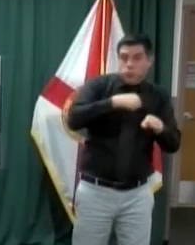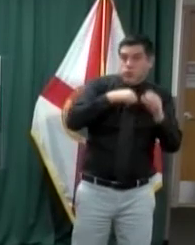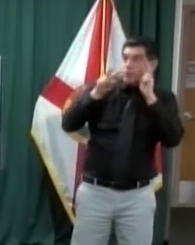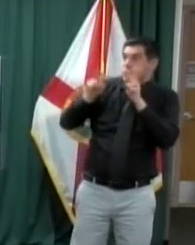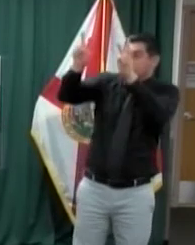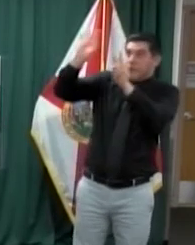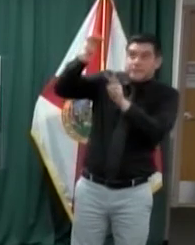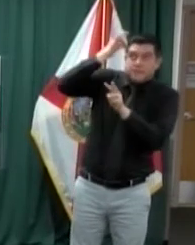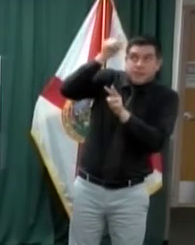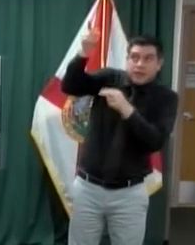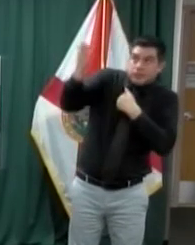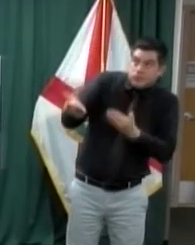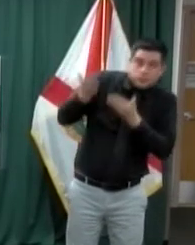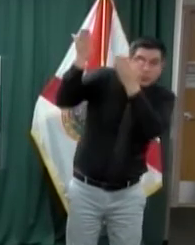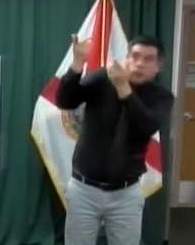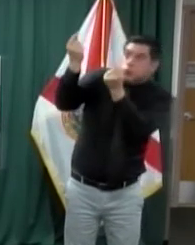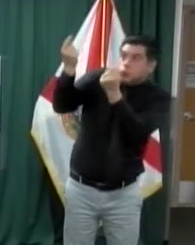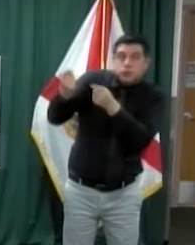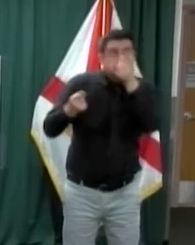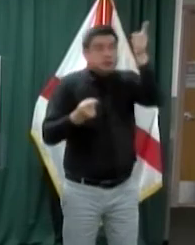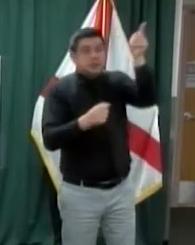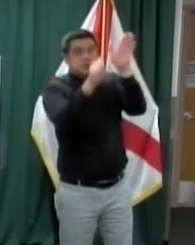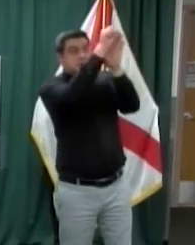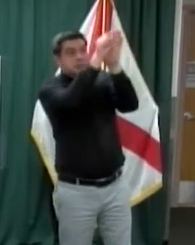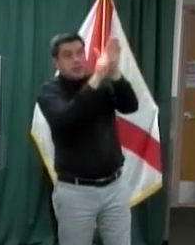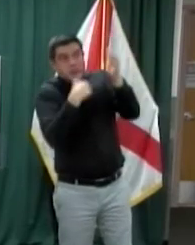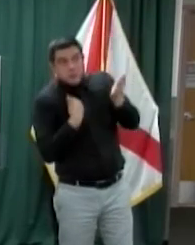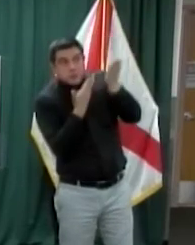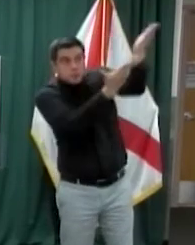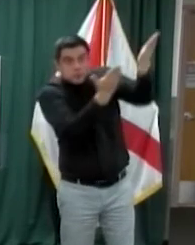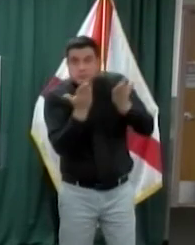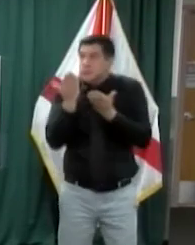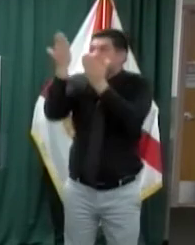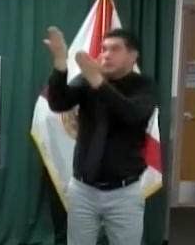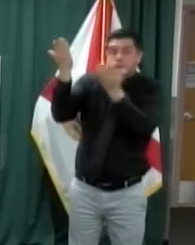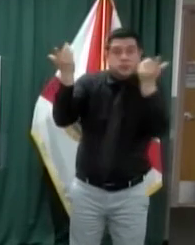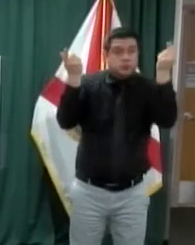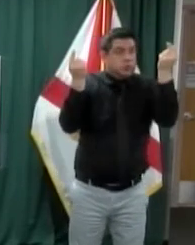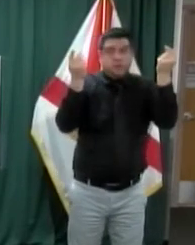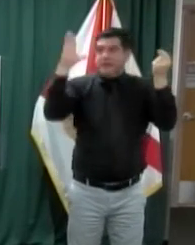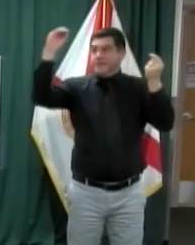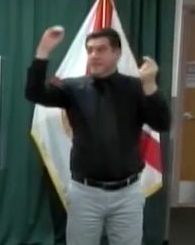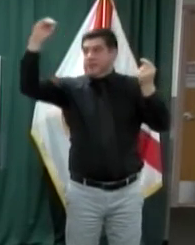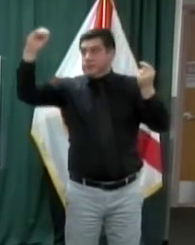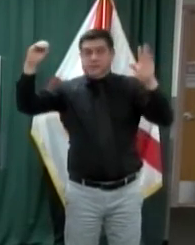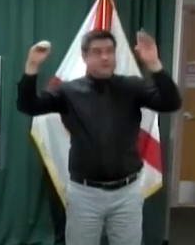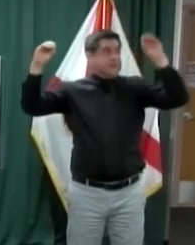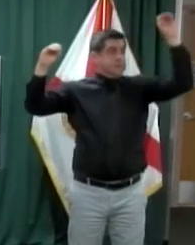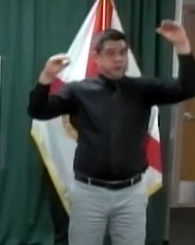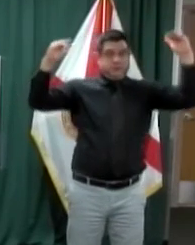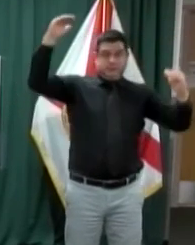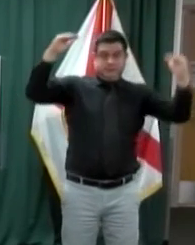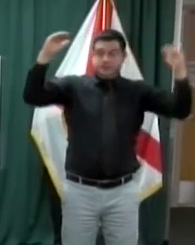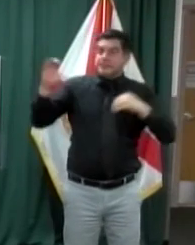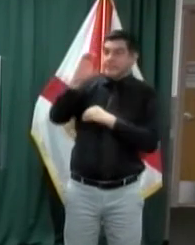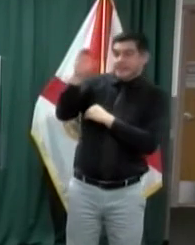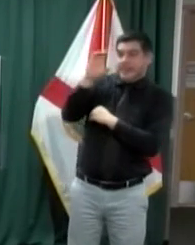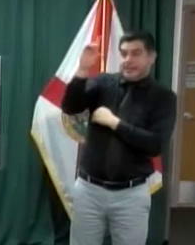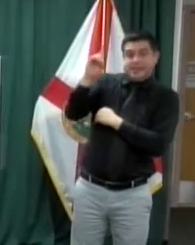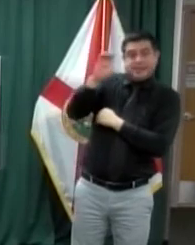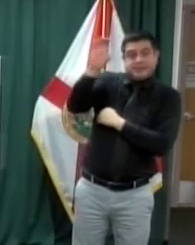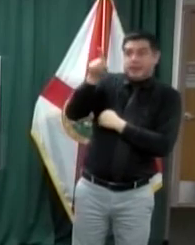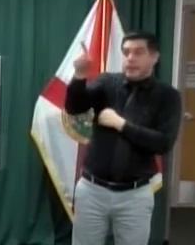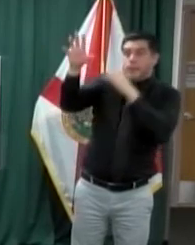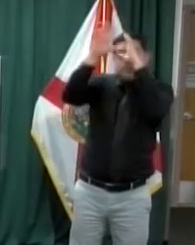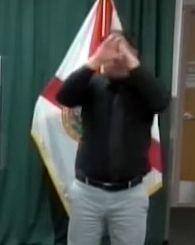those guidelines come down, you've heard the President's Task Force and the CDC have already given guidelines. We're now seeing some of the states around